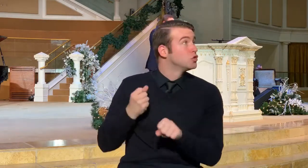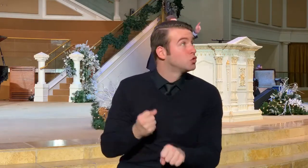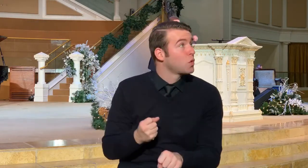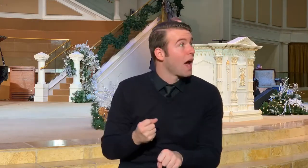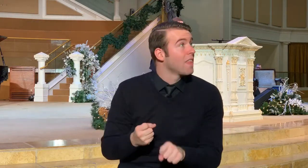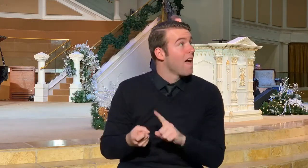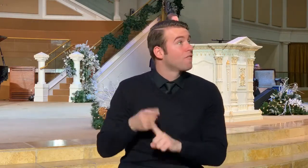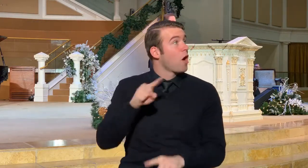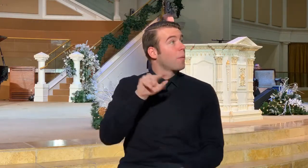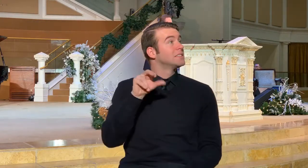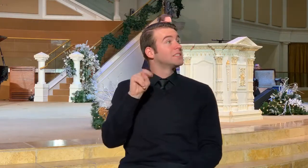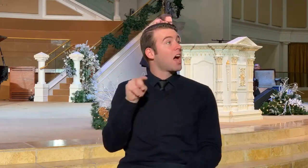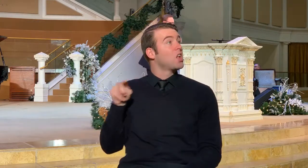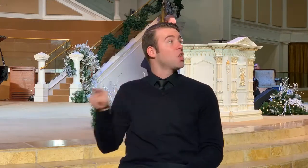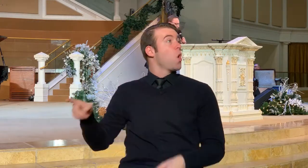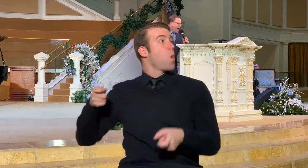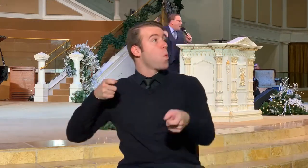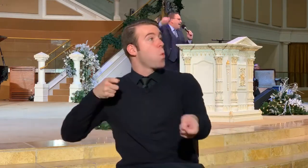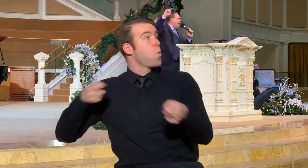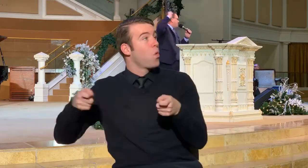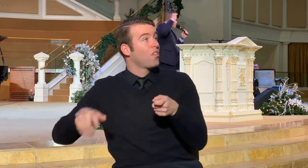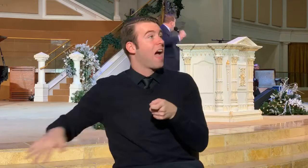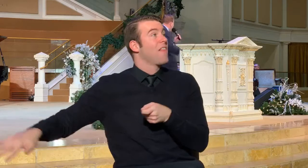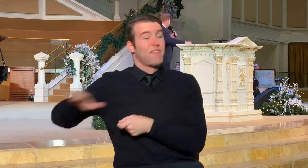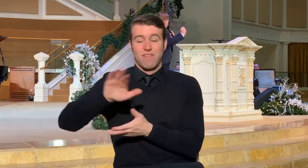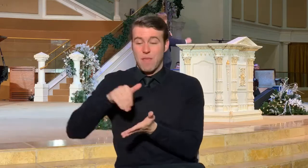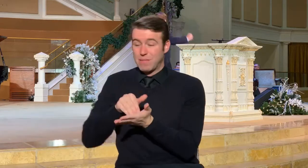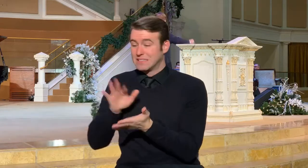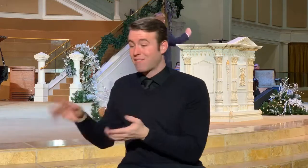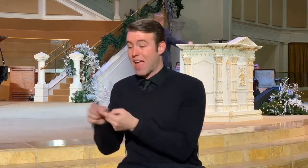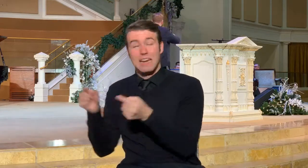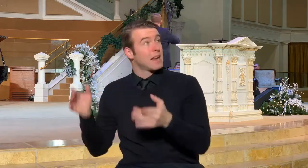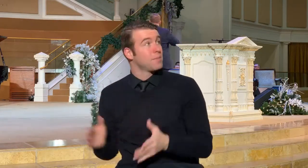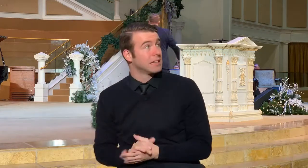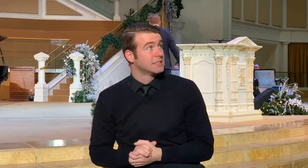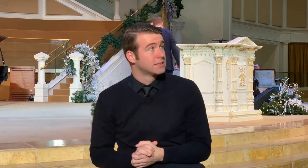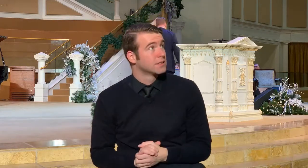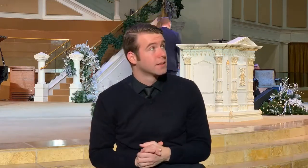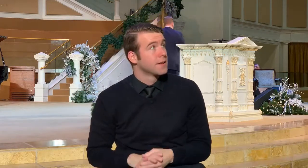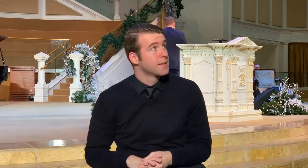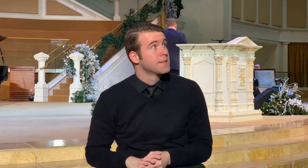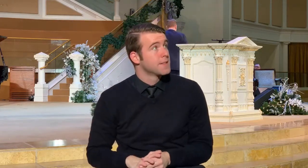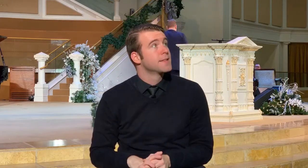out of Zion. Rule thou in the midst of thine enemies.